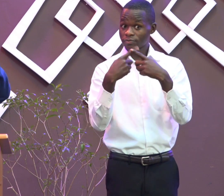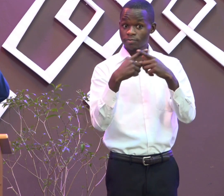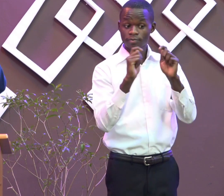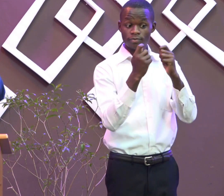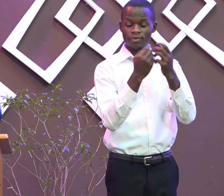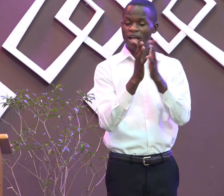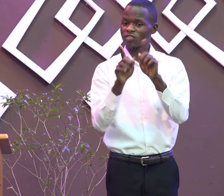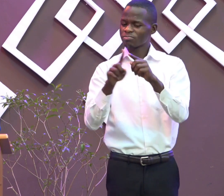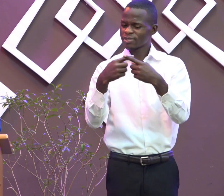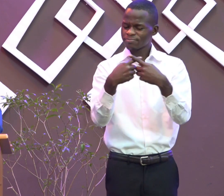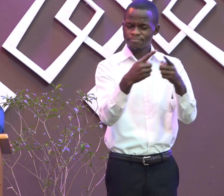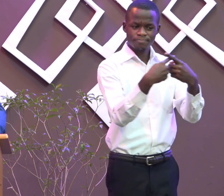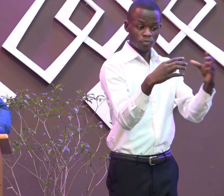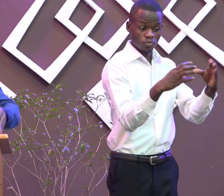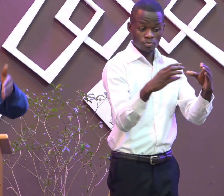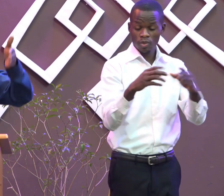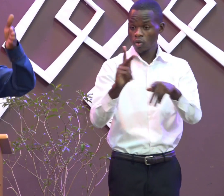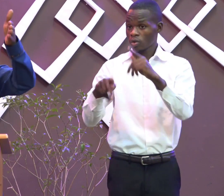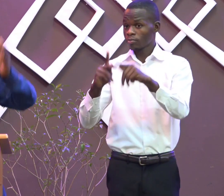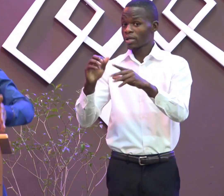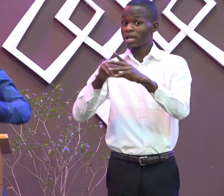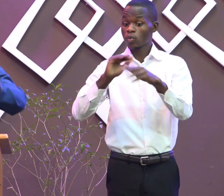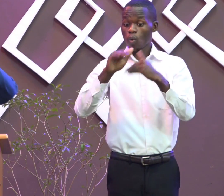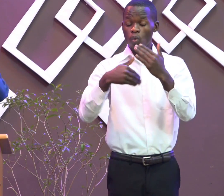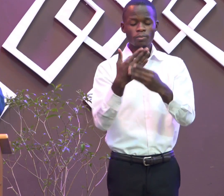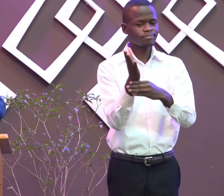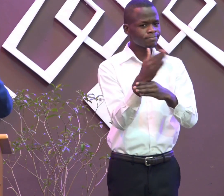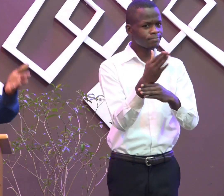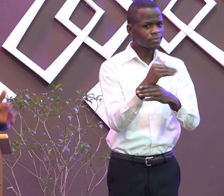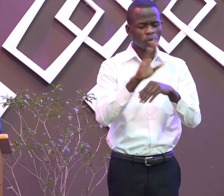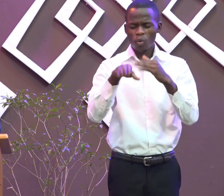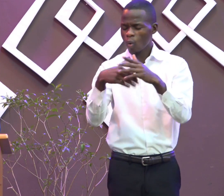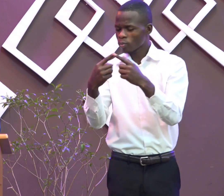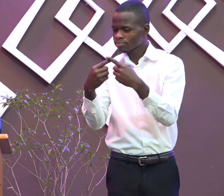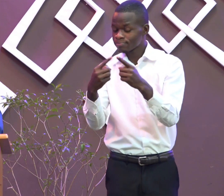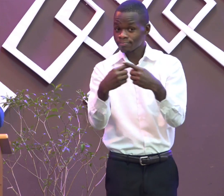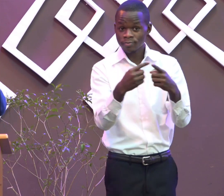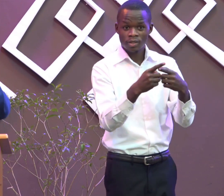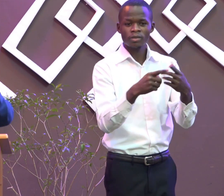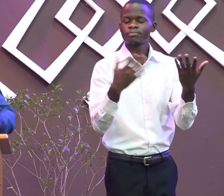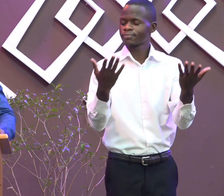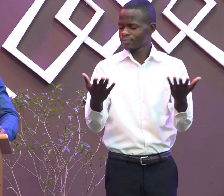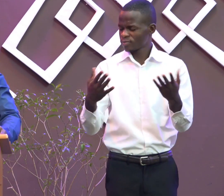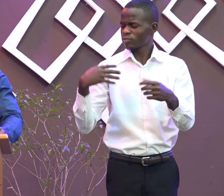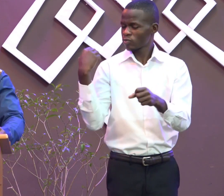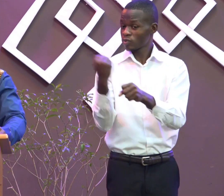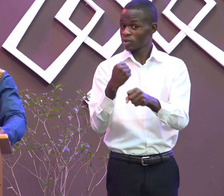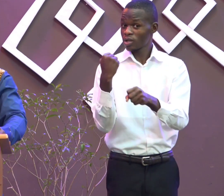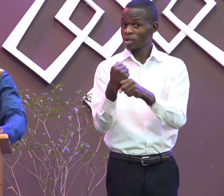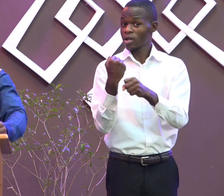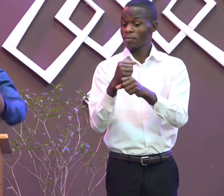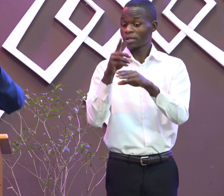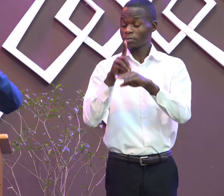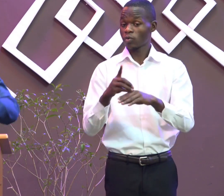departments ezenjawulo mu buli buweereza buli category yonna. Tukole ekigambo ky'olunaku lwa